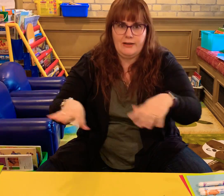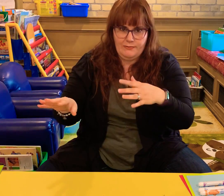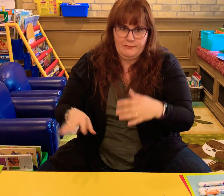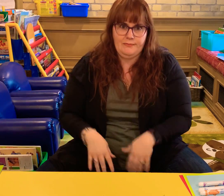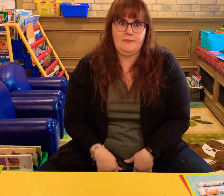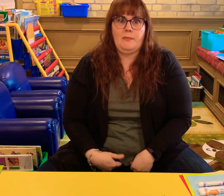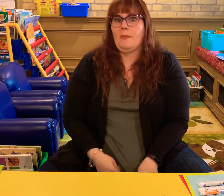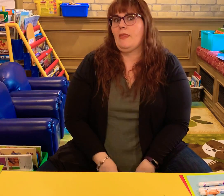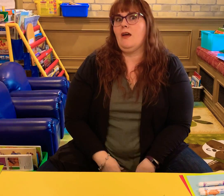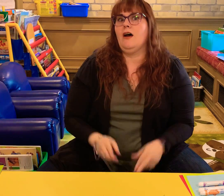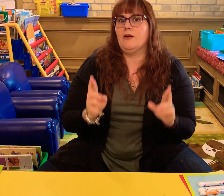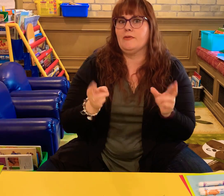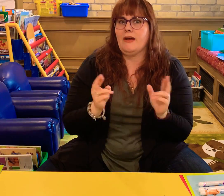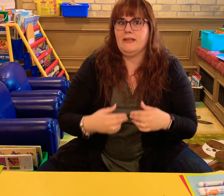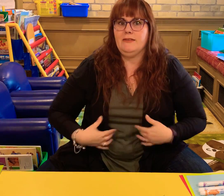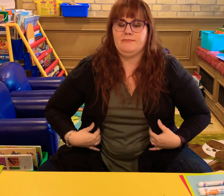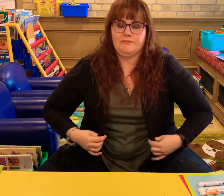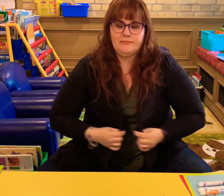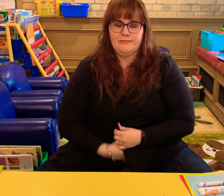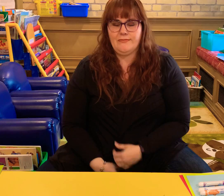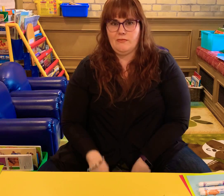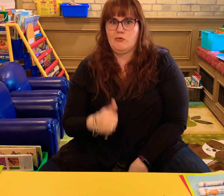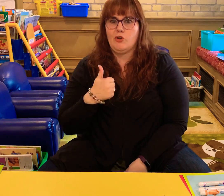Are we ready? Great.